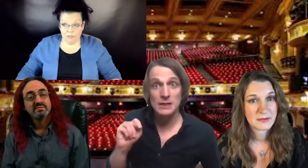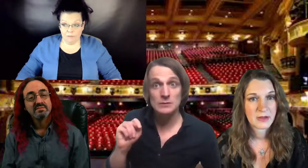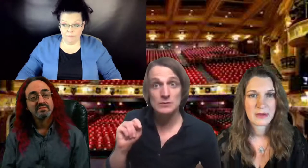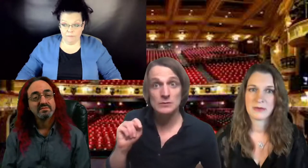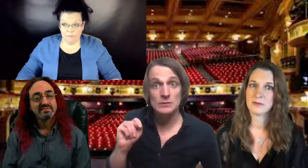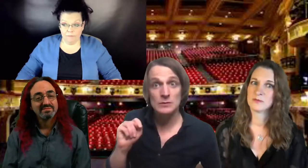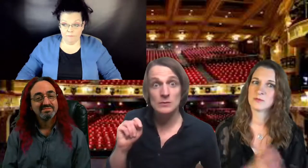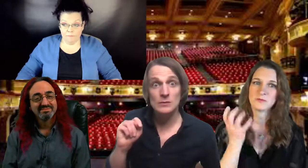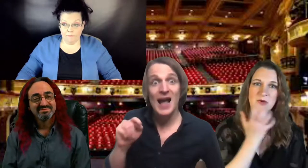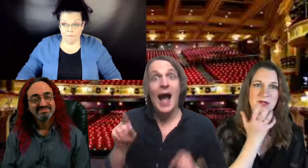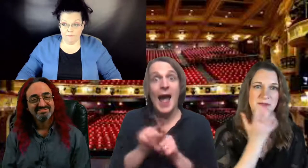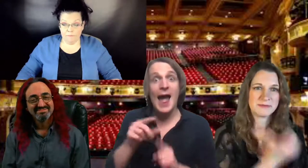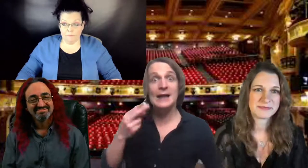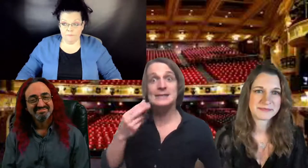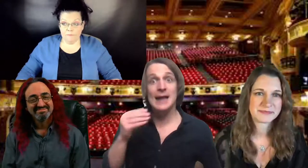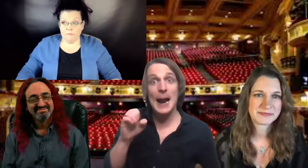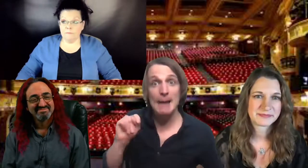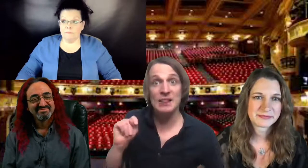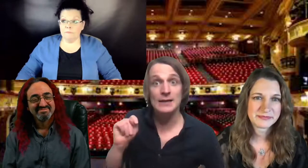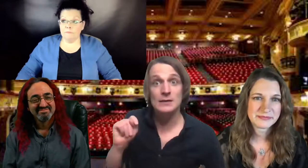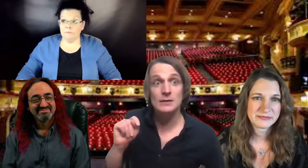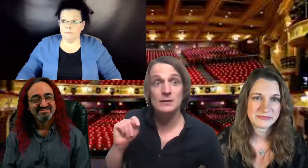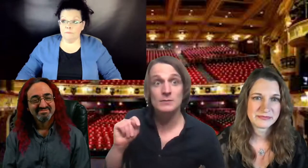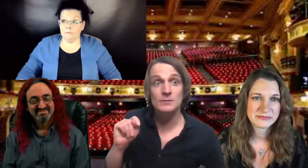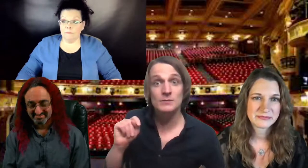of Hamlet. Wow.